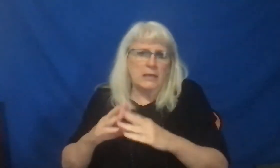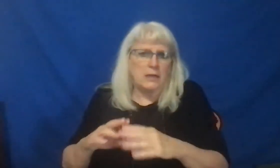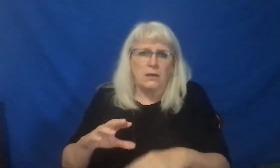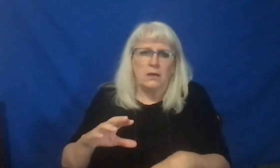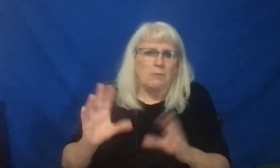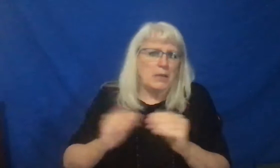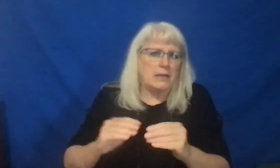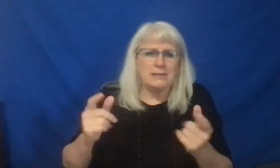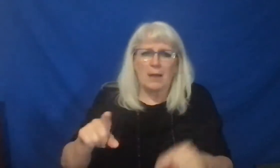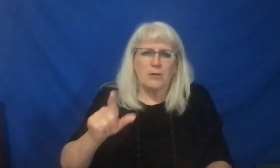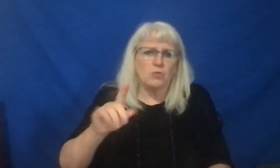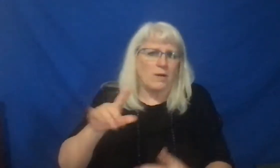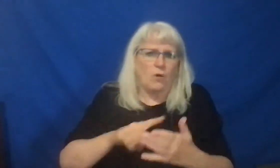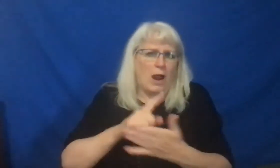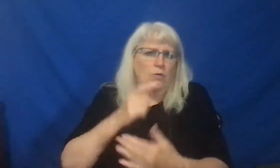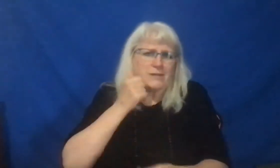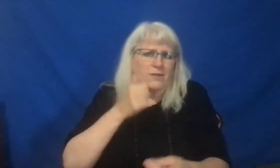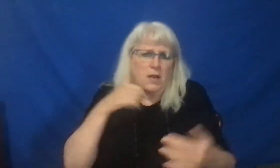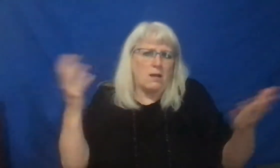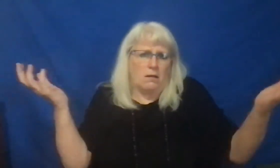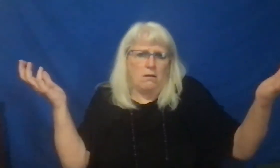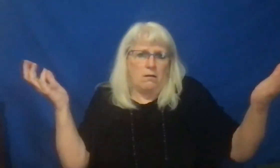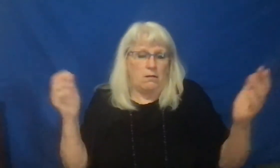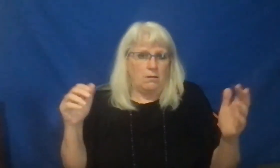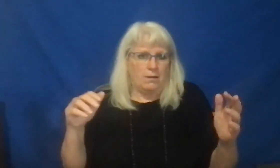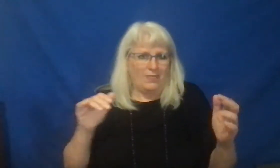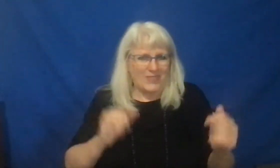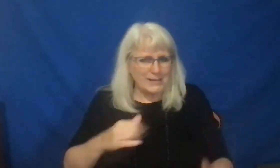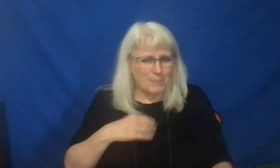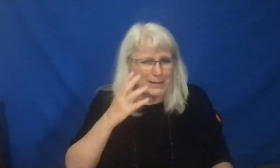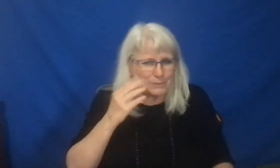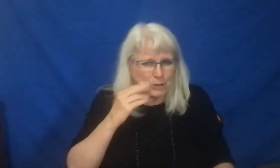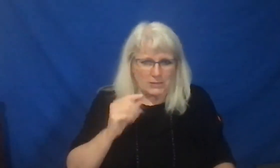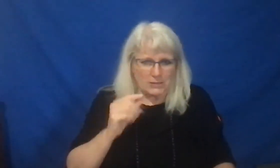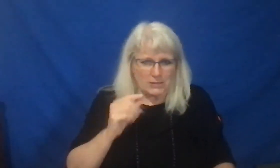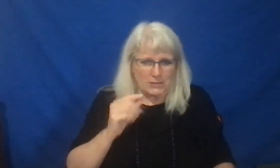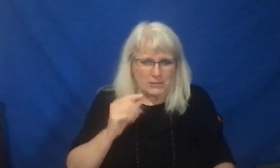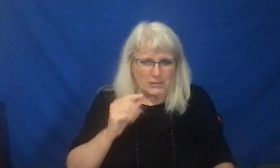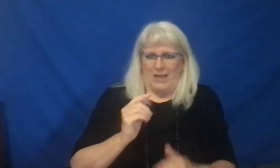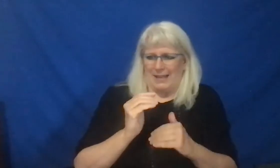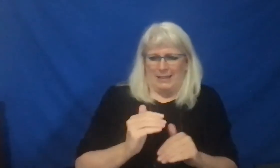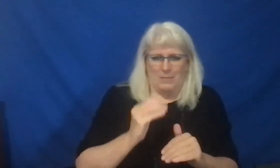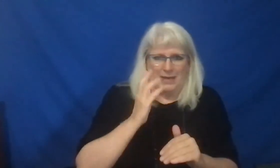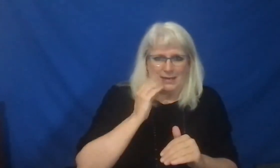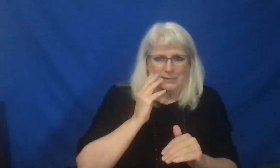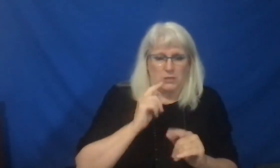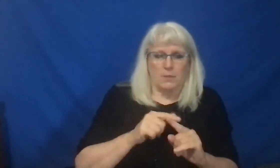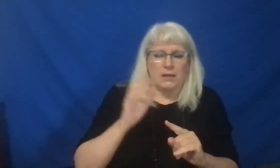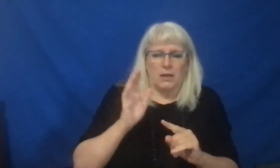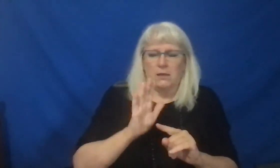um, right, like I have this limited experience. Like, can I step up and can I look at and maybe consider